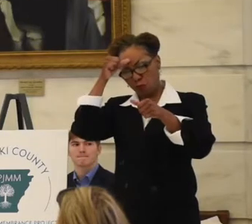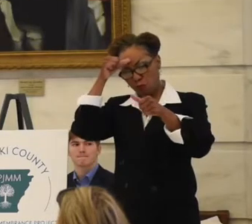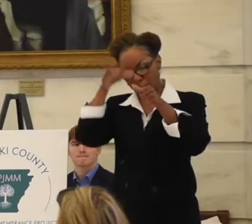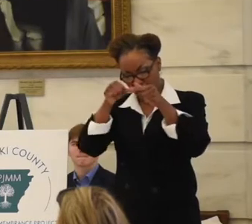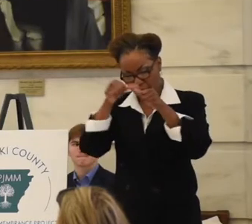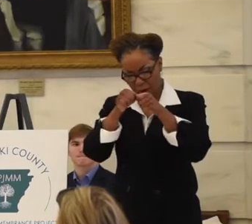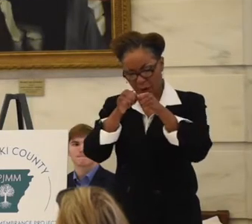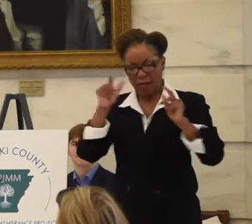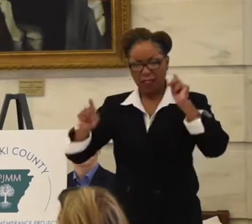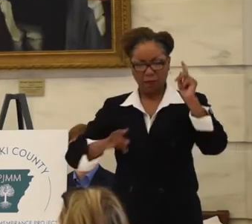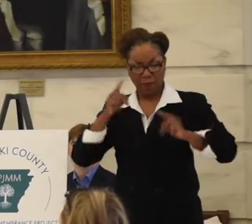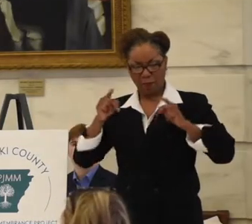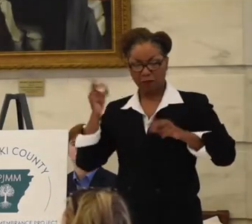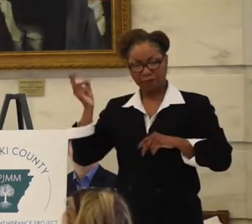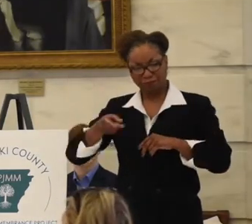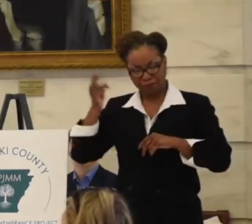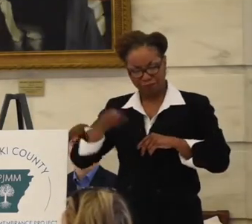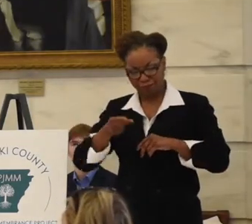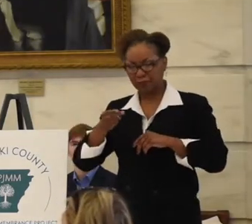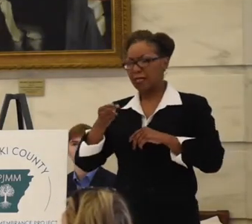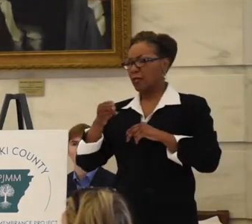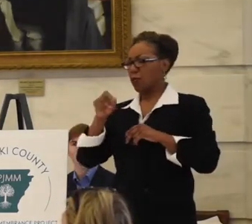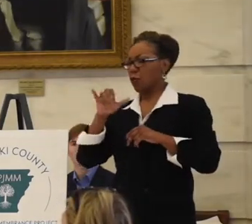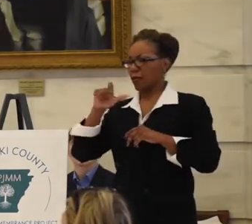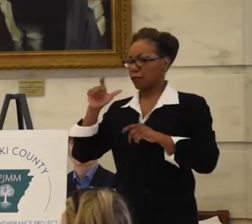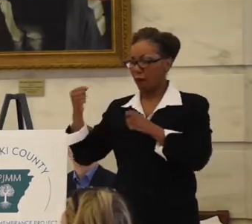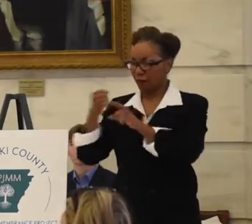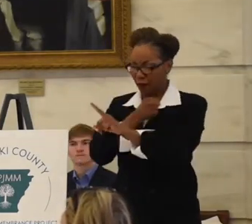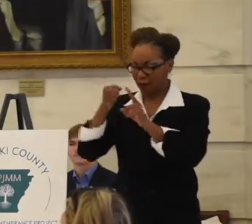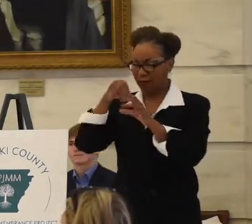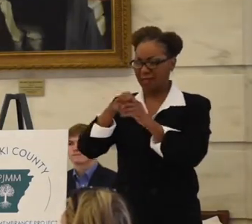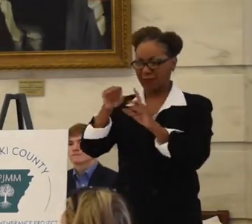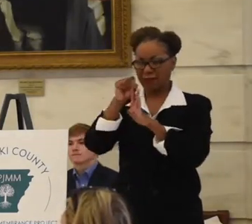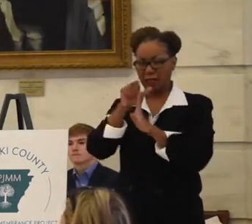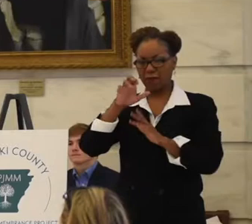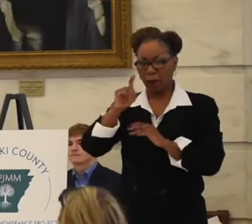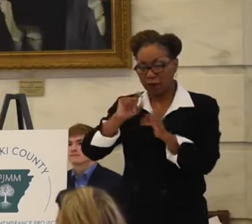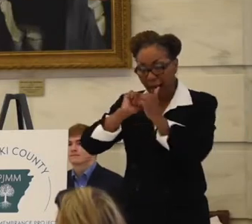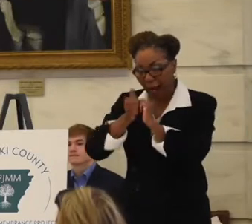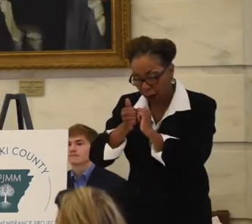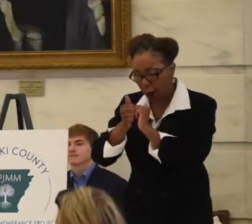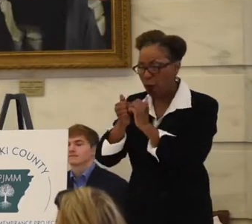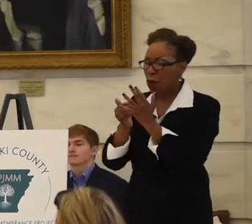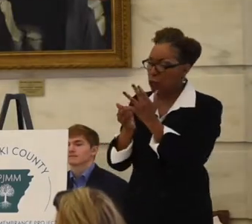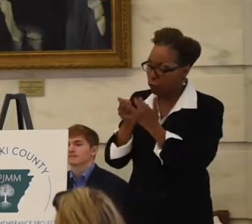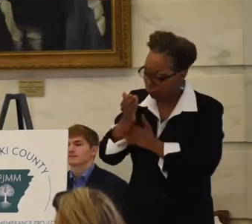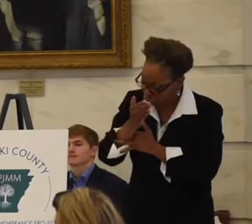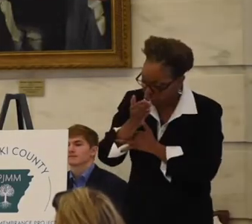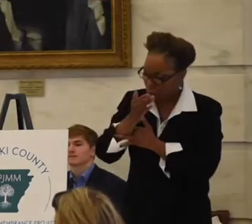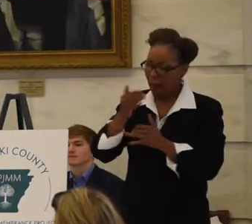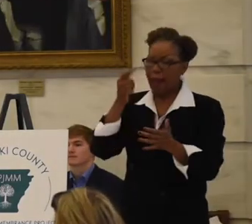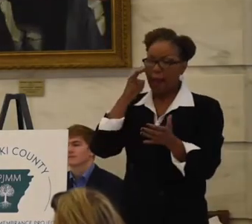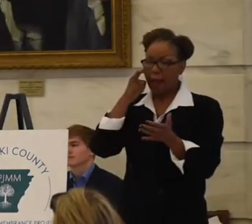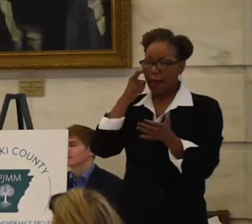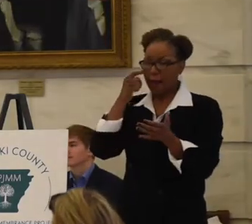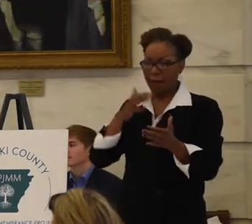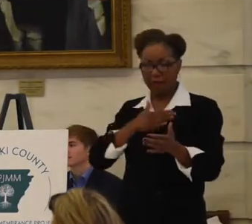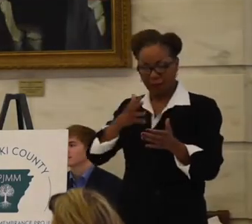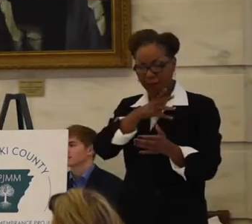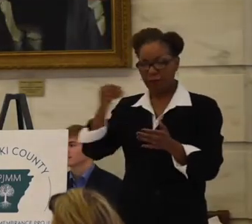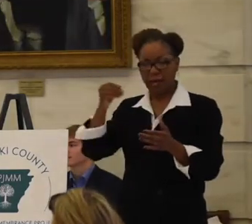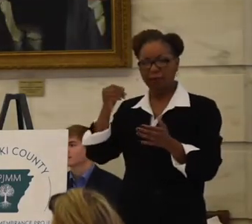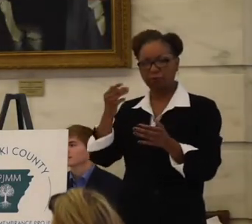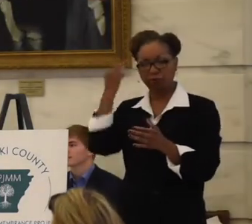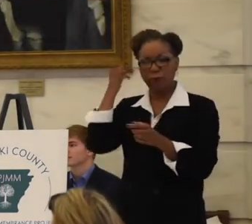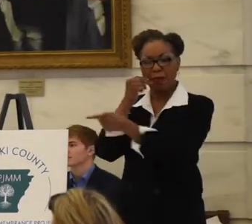victims of historical racialized violence in the state of Arkansas through public acknowledgement and commemoration. And second,